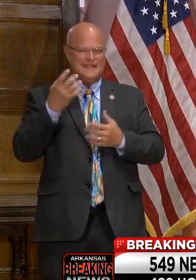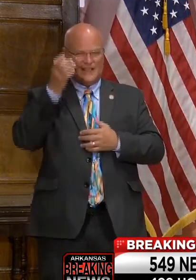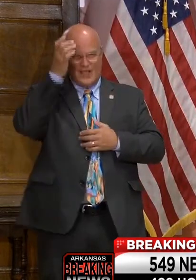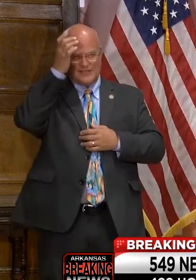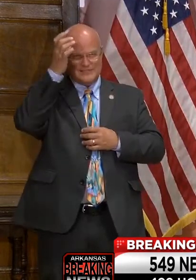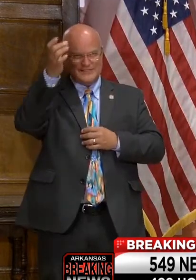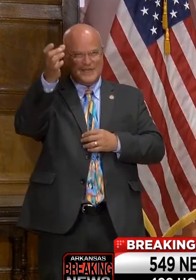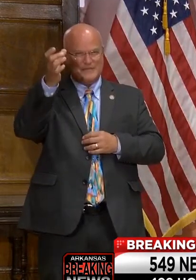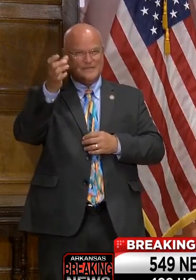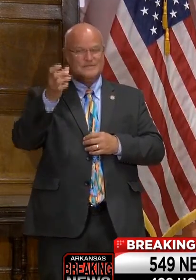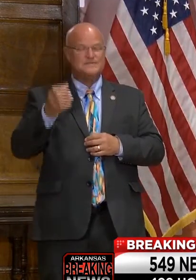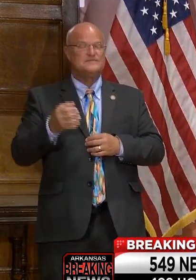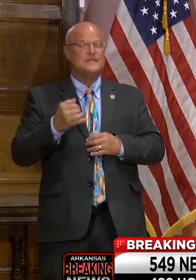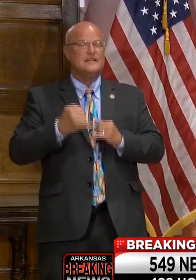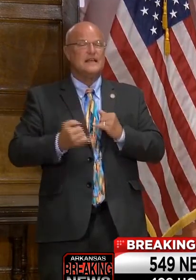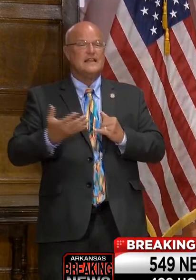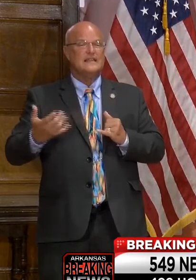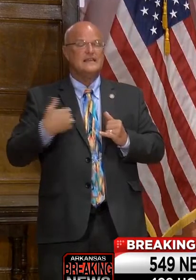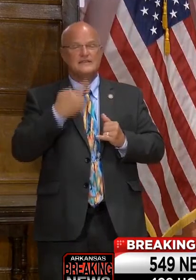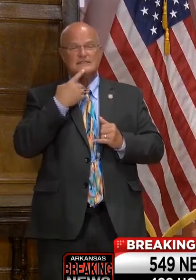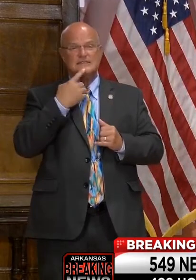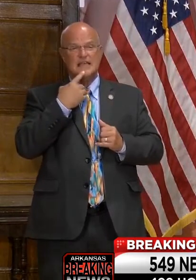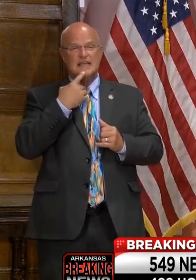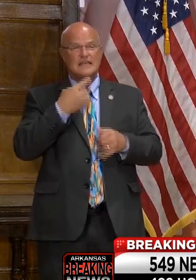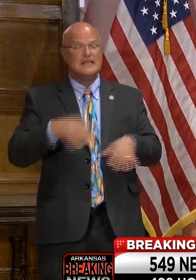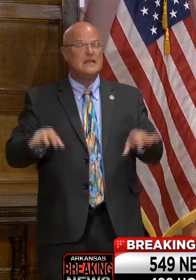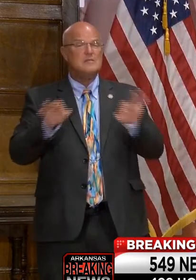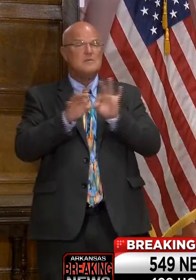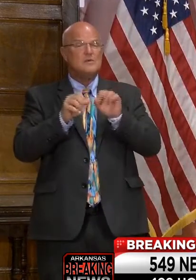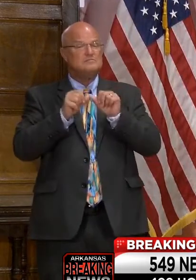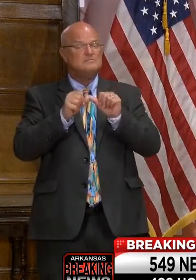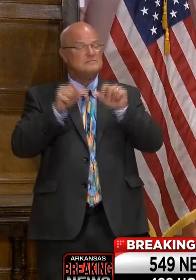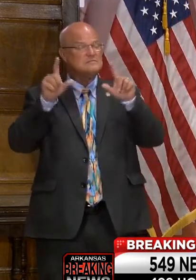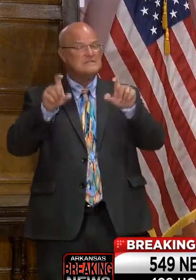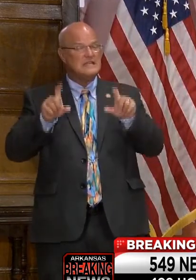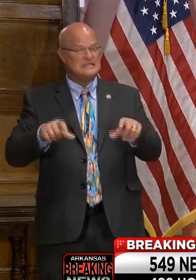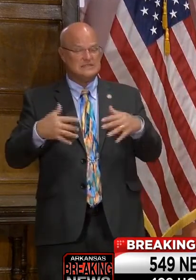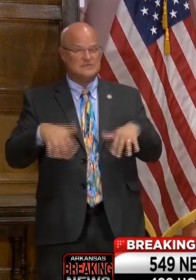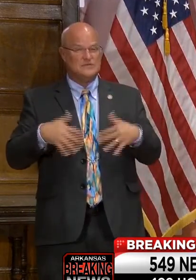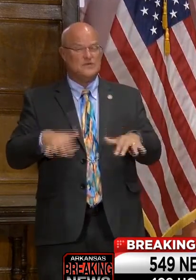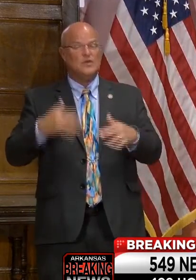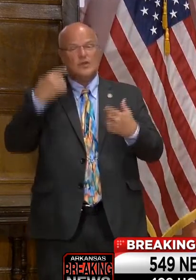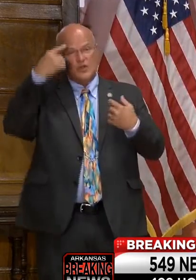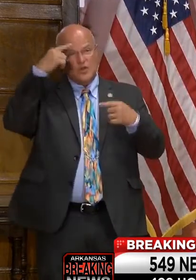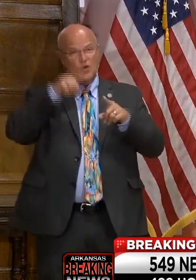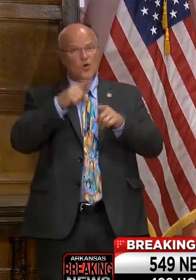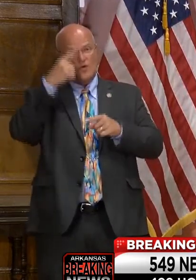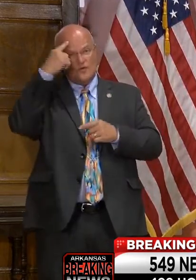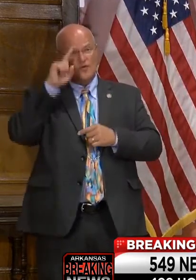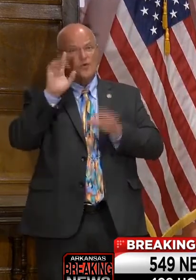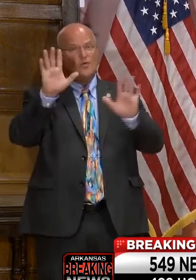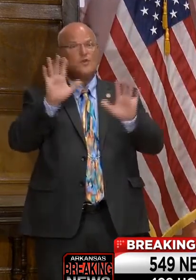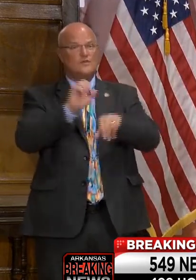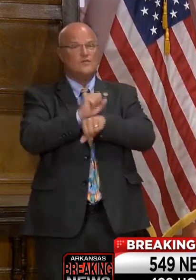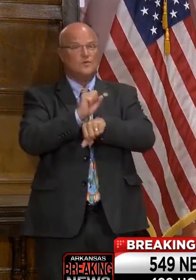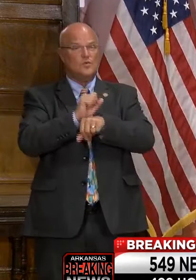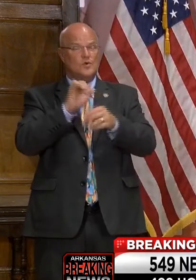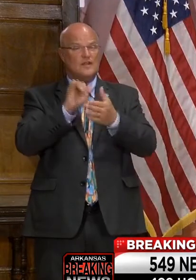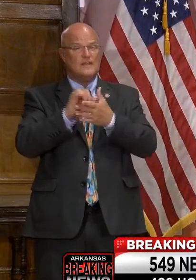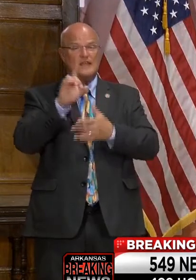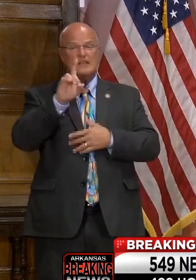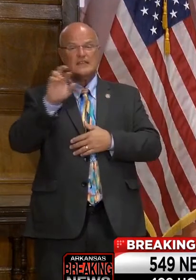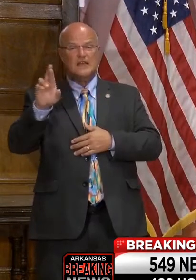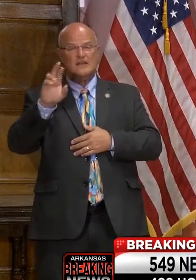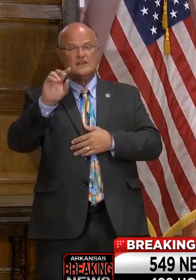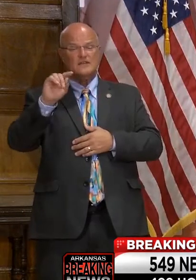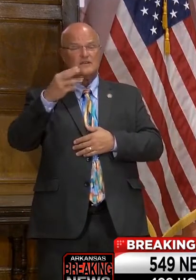concept. Lastly, I want to stress the importance of continued testing. In order for the wonderful work that Dr.